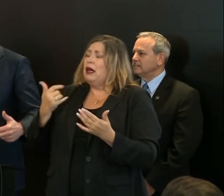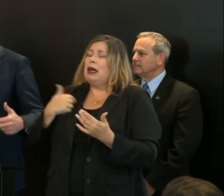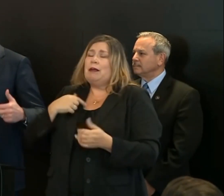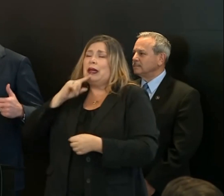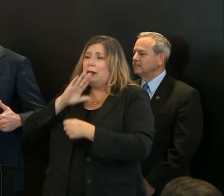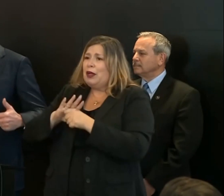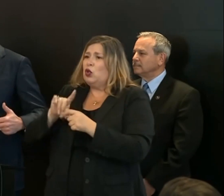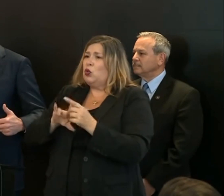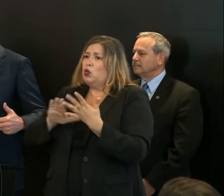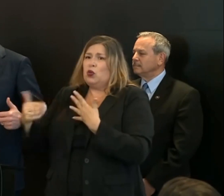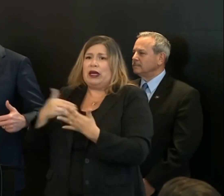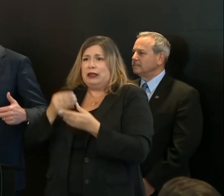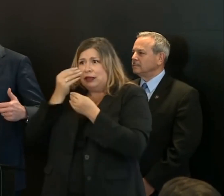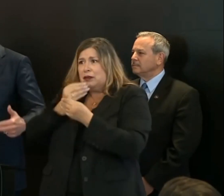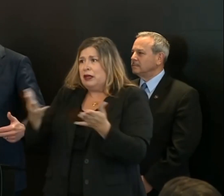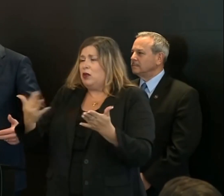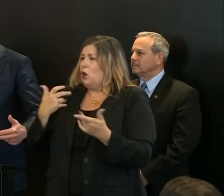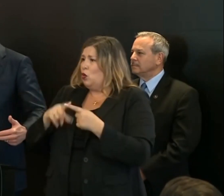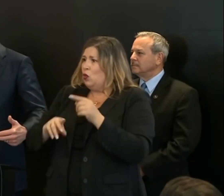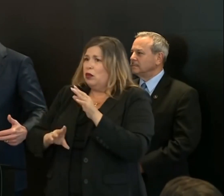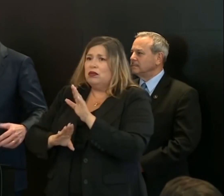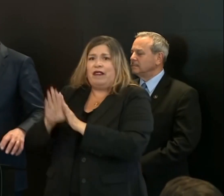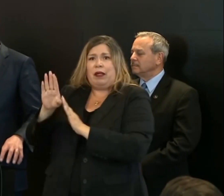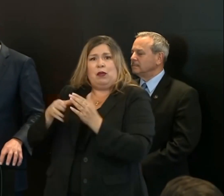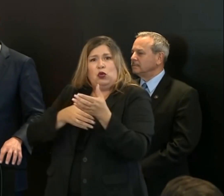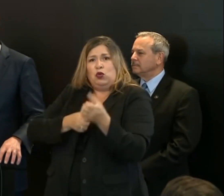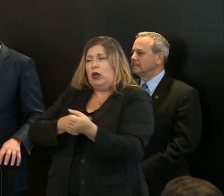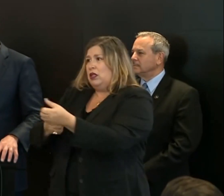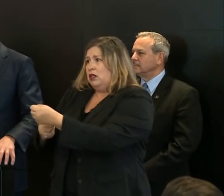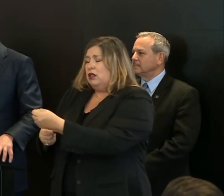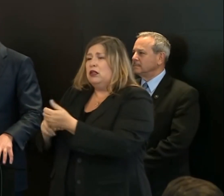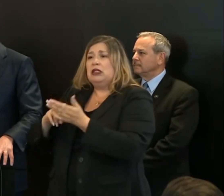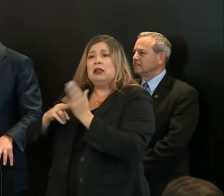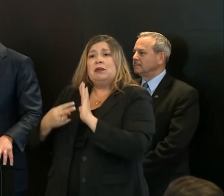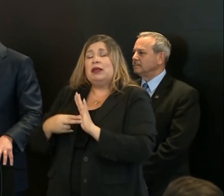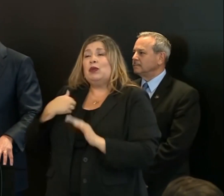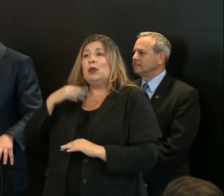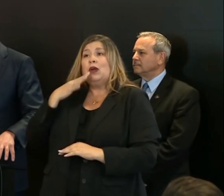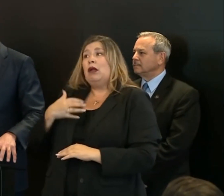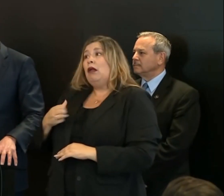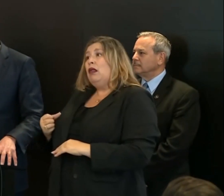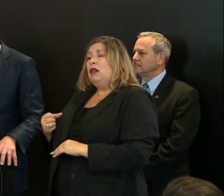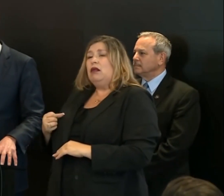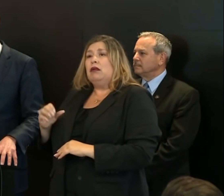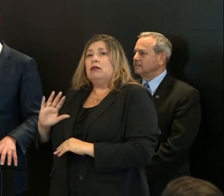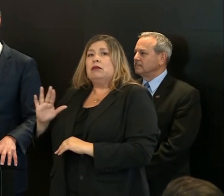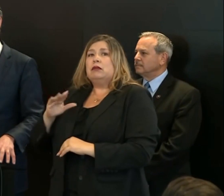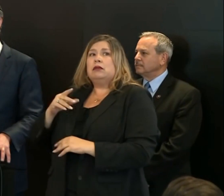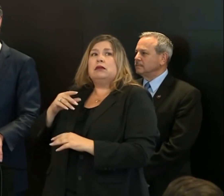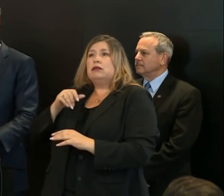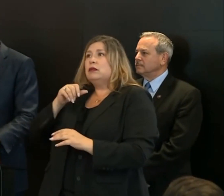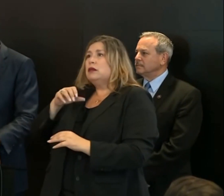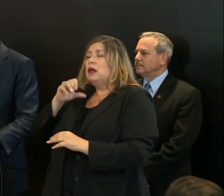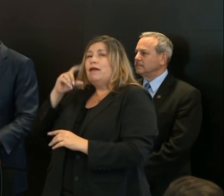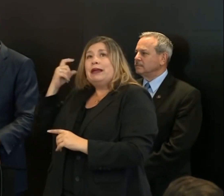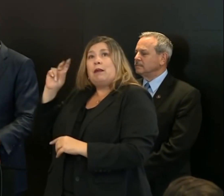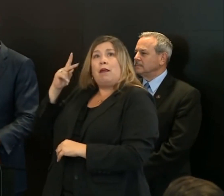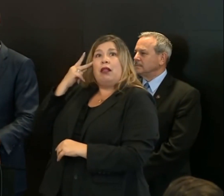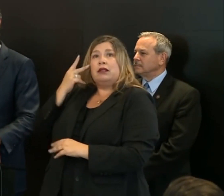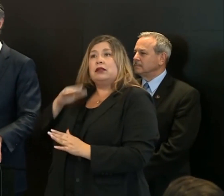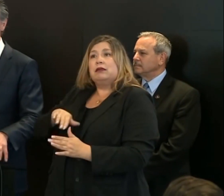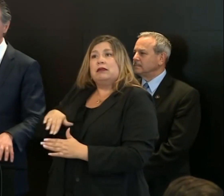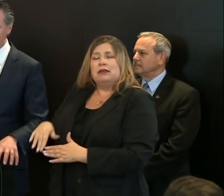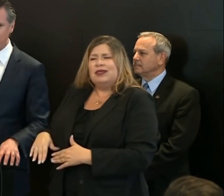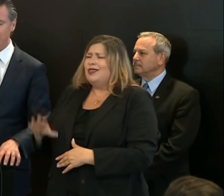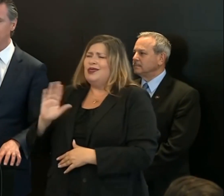transparency, and I'm deeply committed to building trust. And so we're not going to hold things back inappropriately or politically.